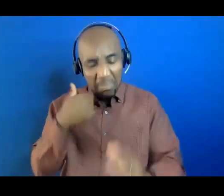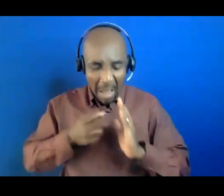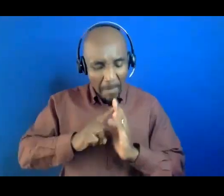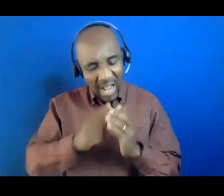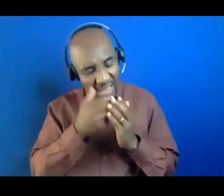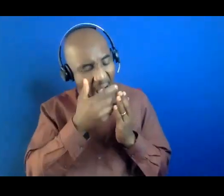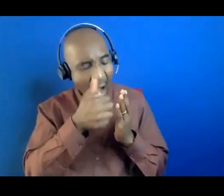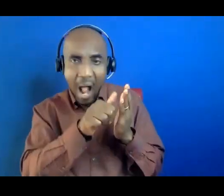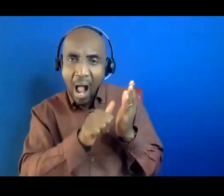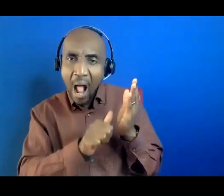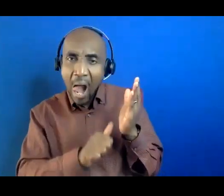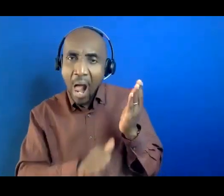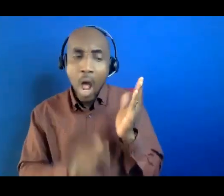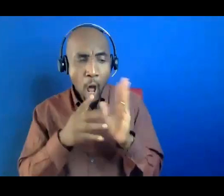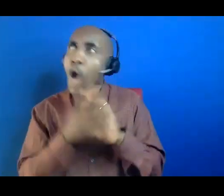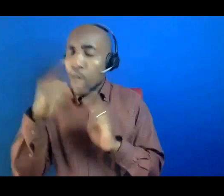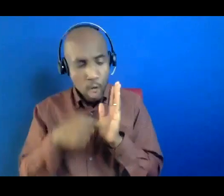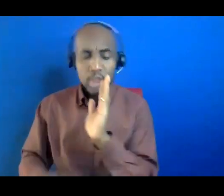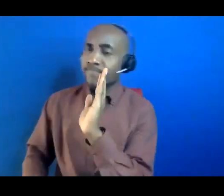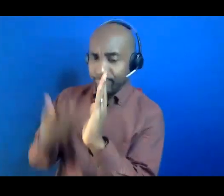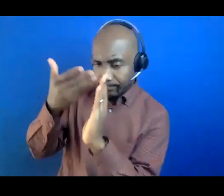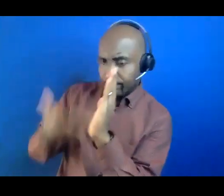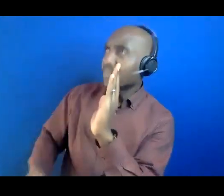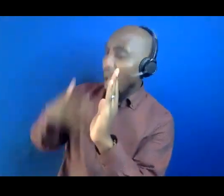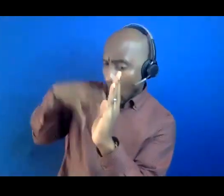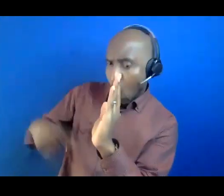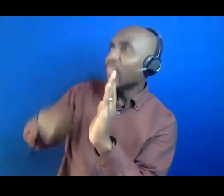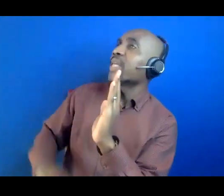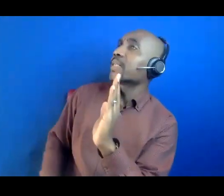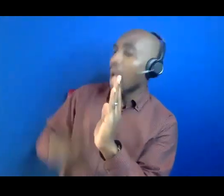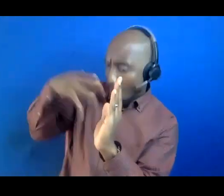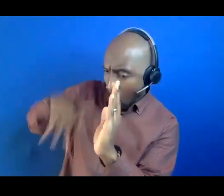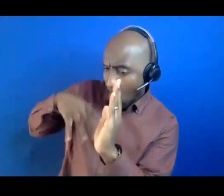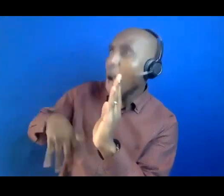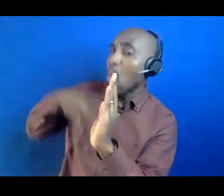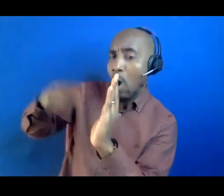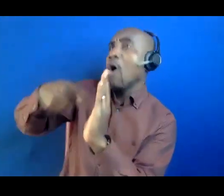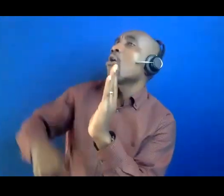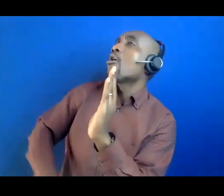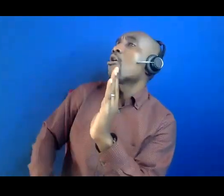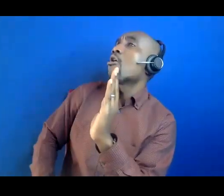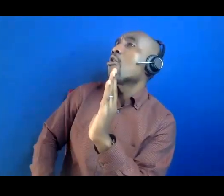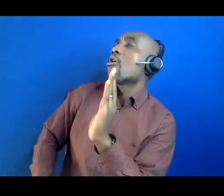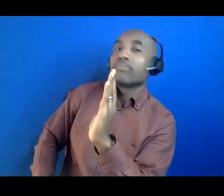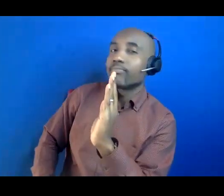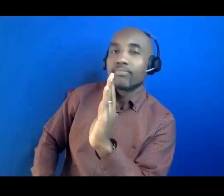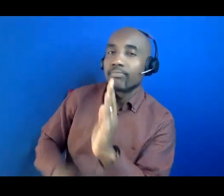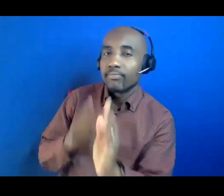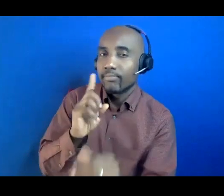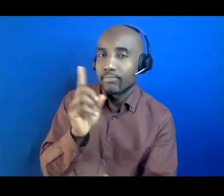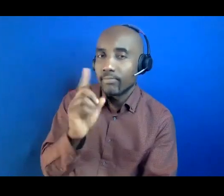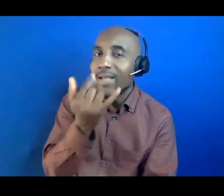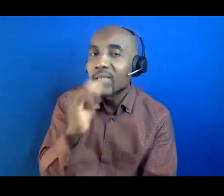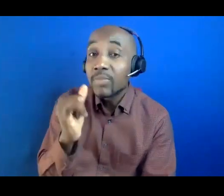that I bring to God, and I want God to do the things that I want him to do. But sometimes we have to let go of our